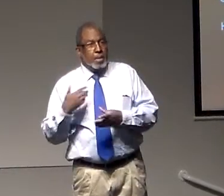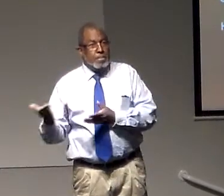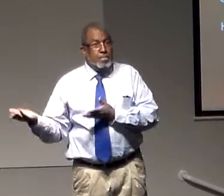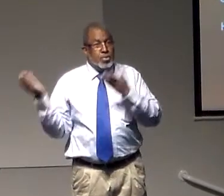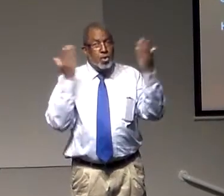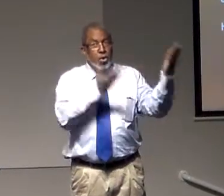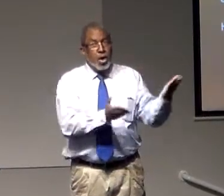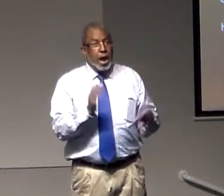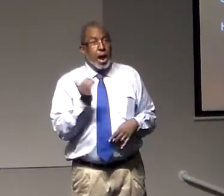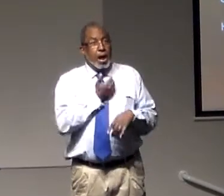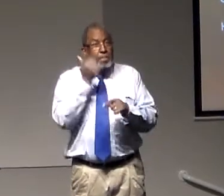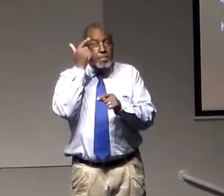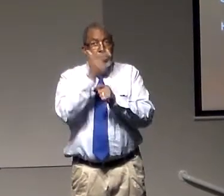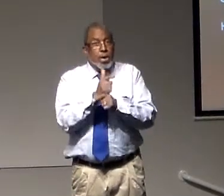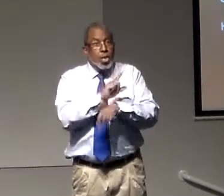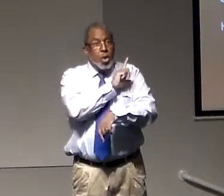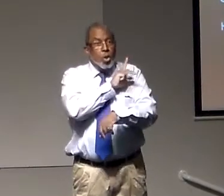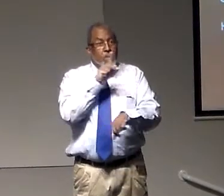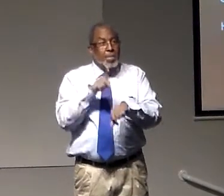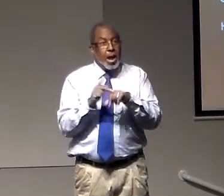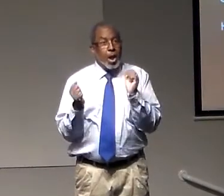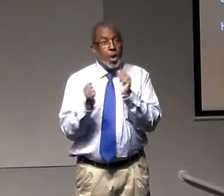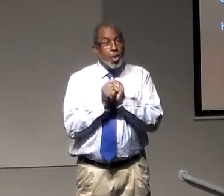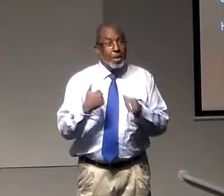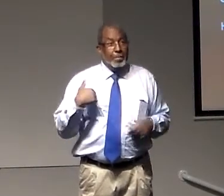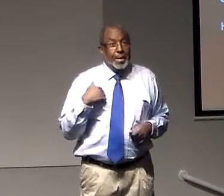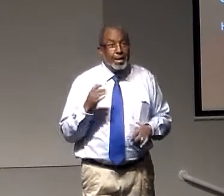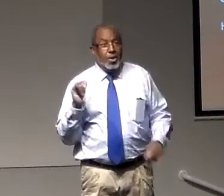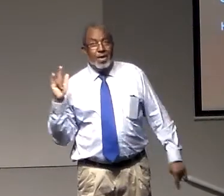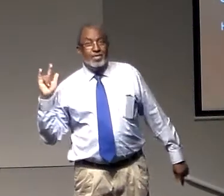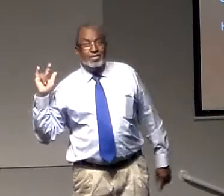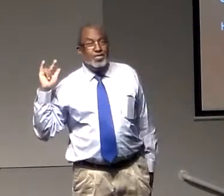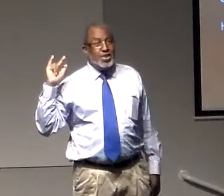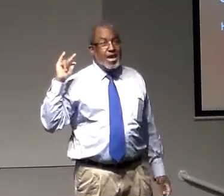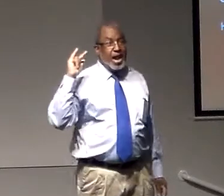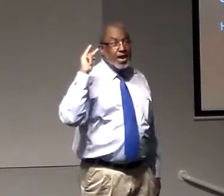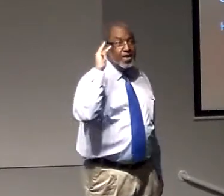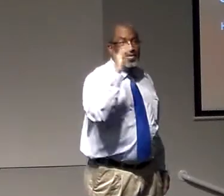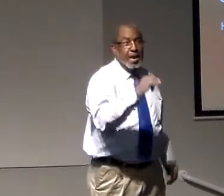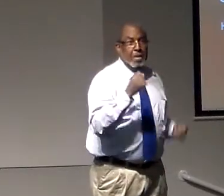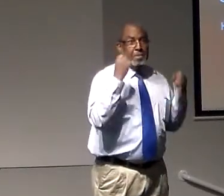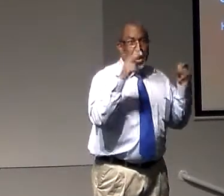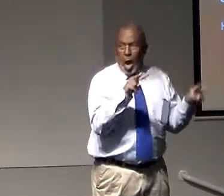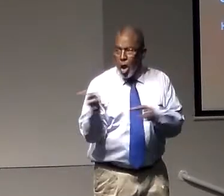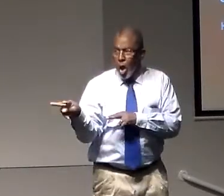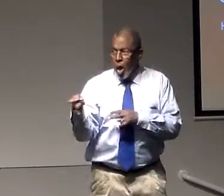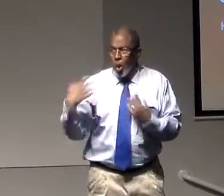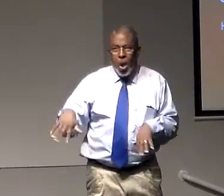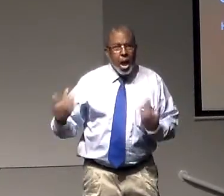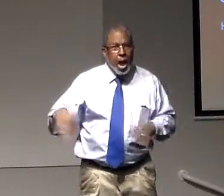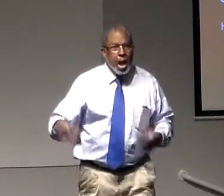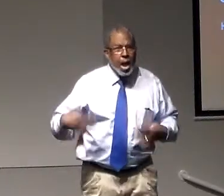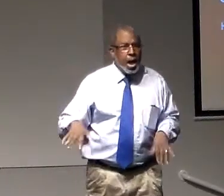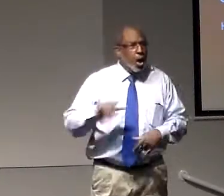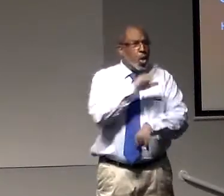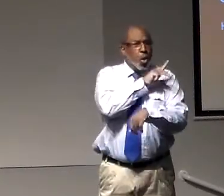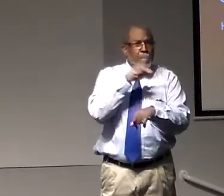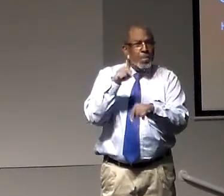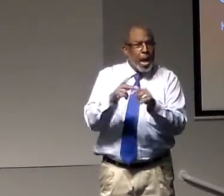So I happened to bring over our brother Lewis Perry with me. And when they flew over there, many people look at him,